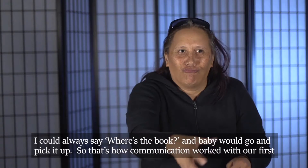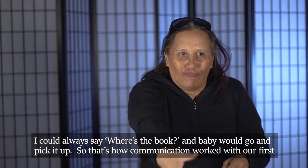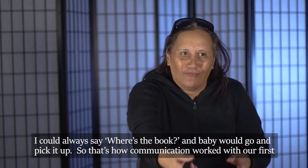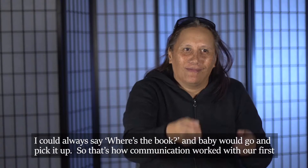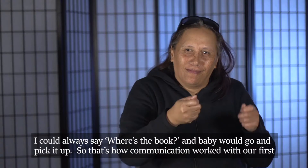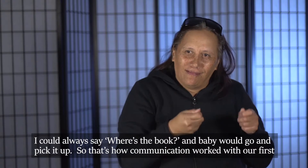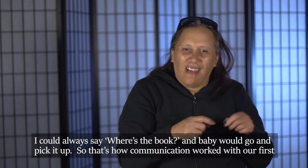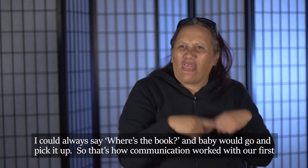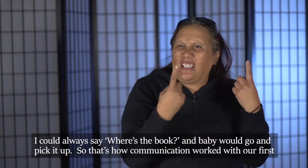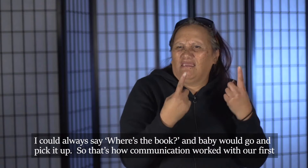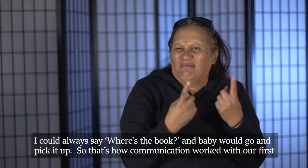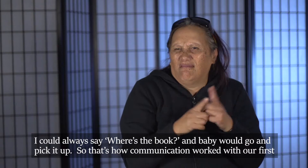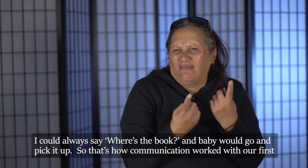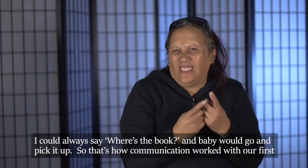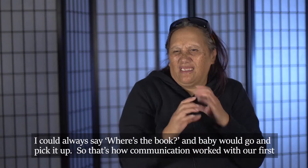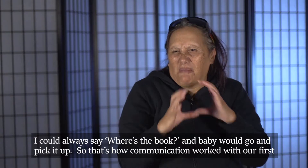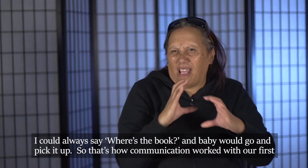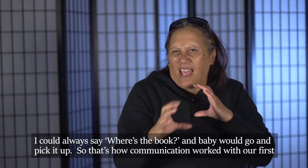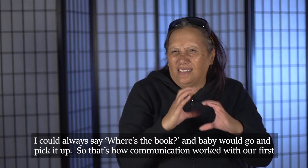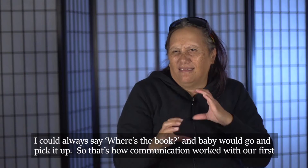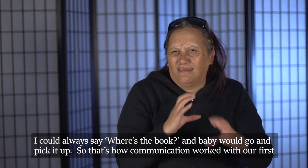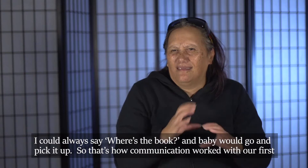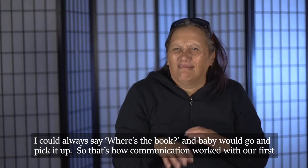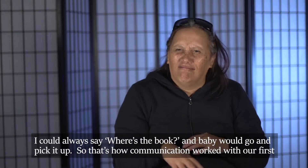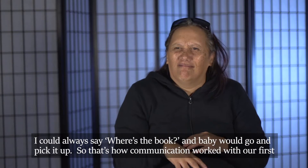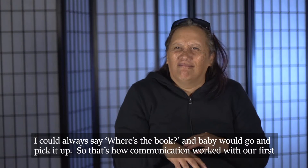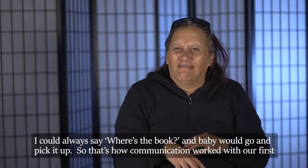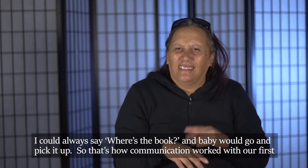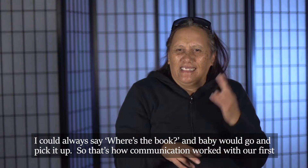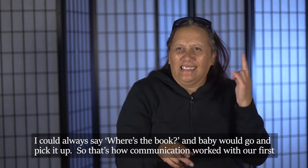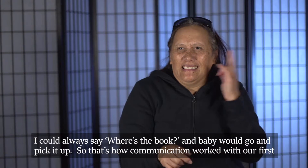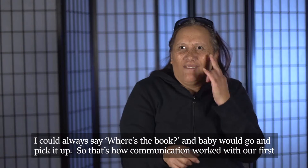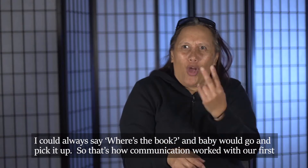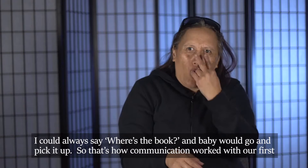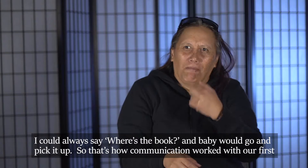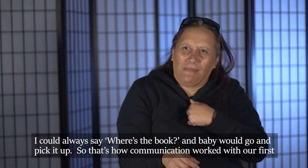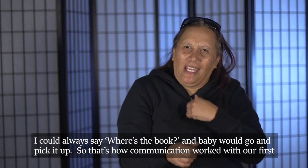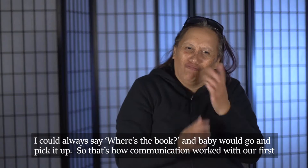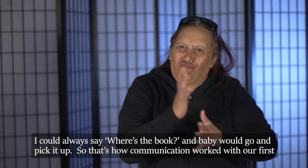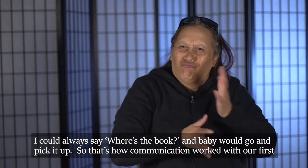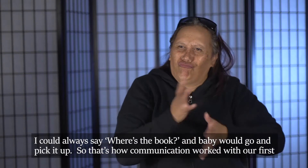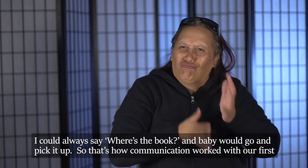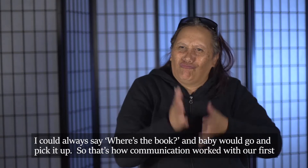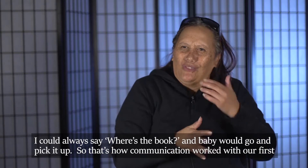always say, "Where's the book?" and baby would go and pick it up. So that's how communication worked